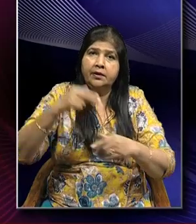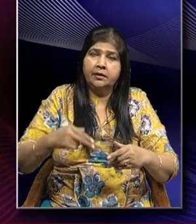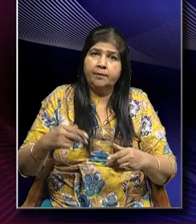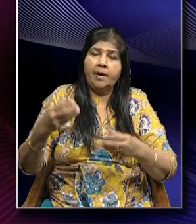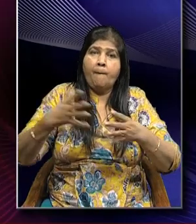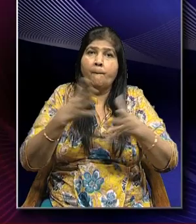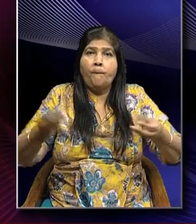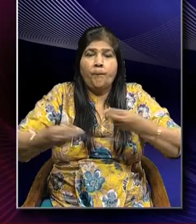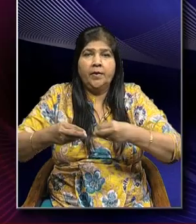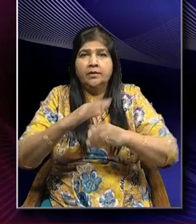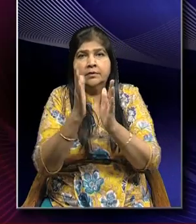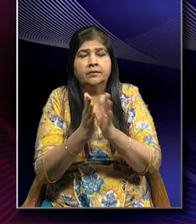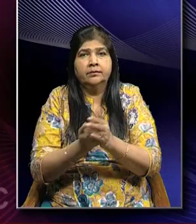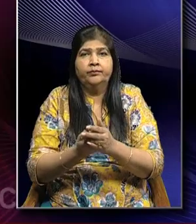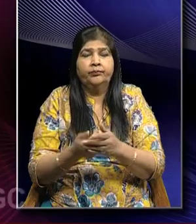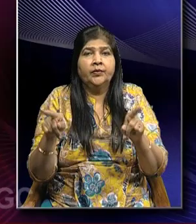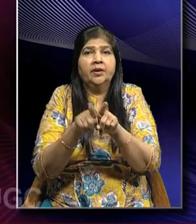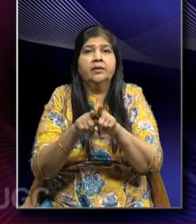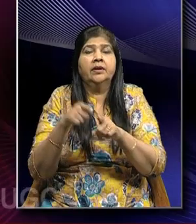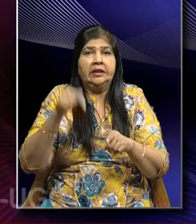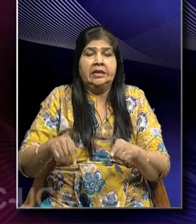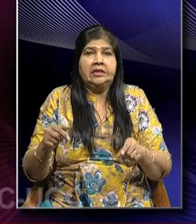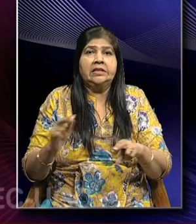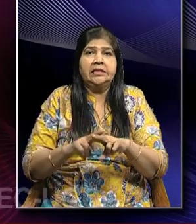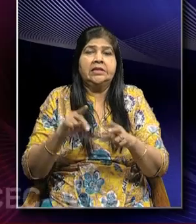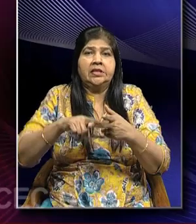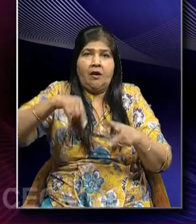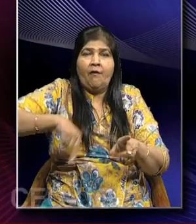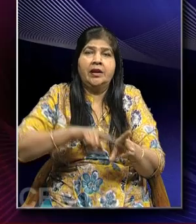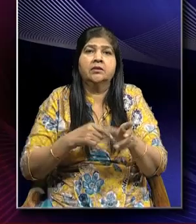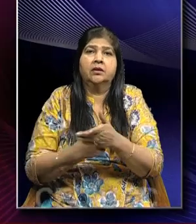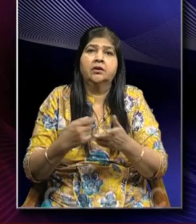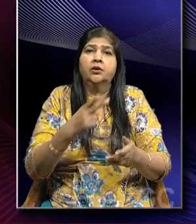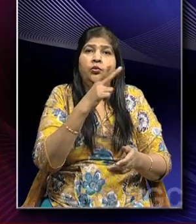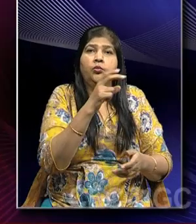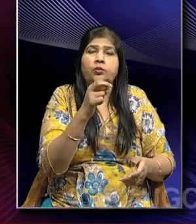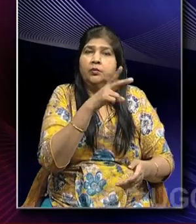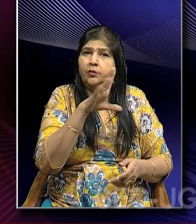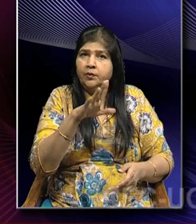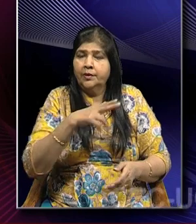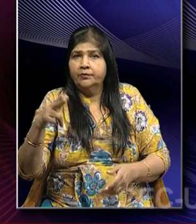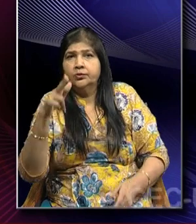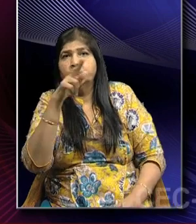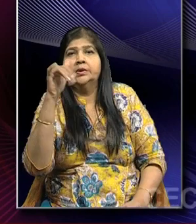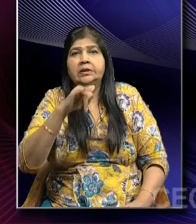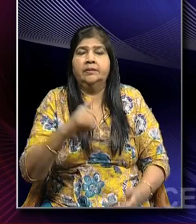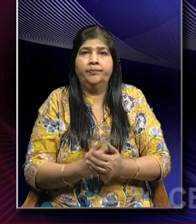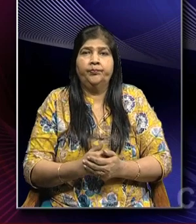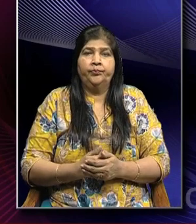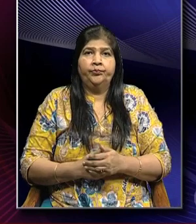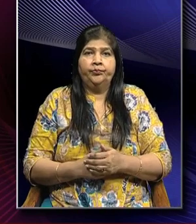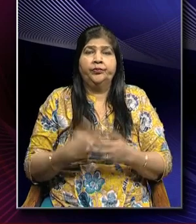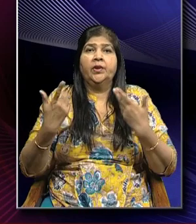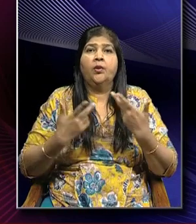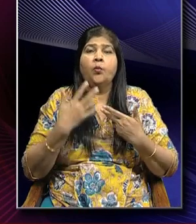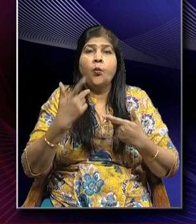on a comply or explain basis from this financial year, that is 2025 and 26. So, my dear learners,